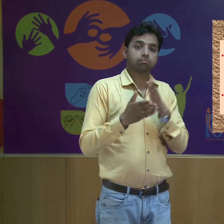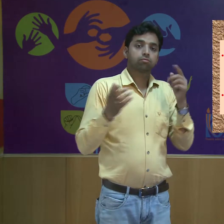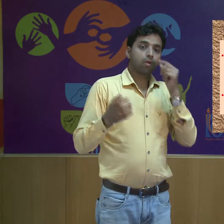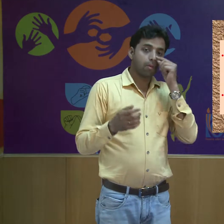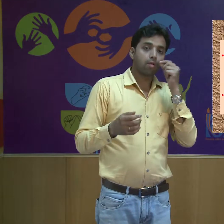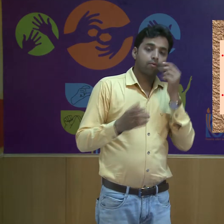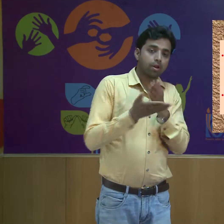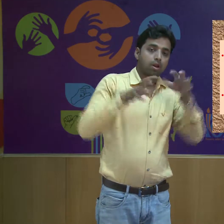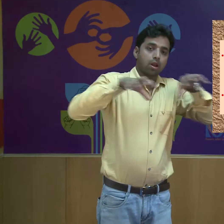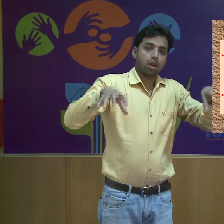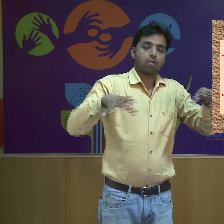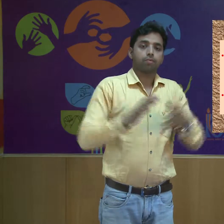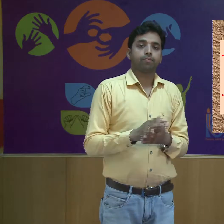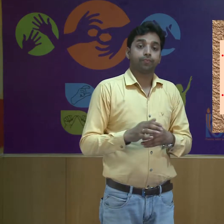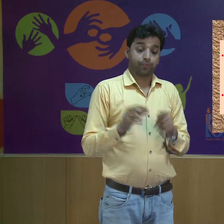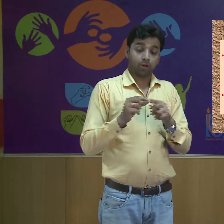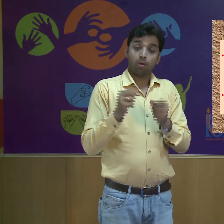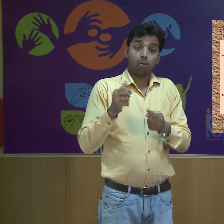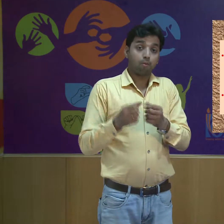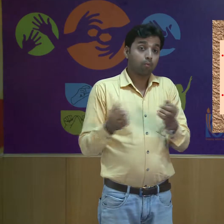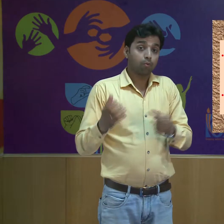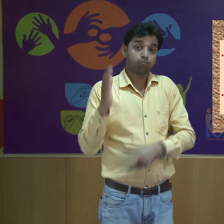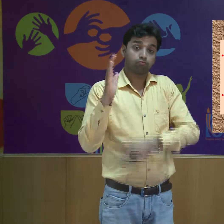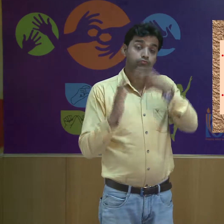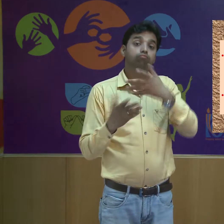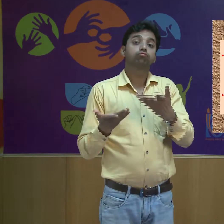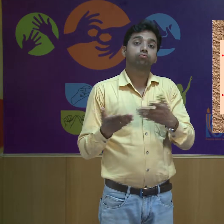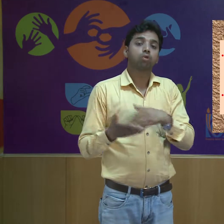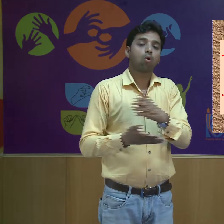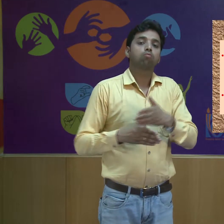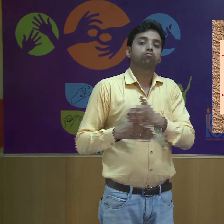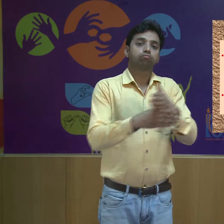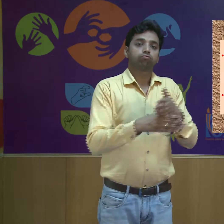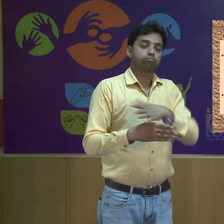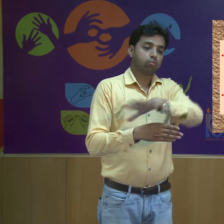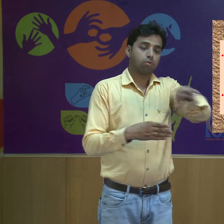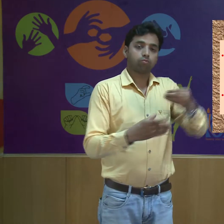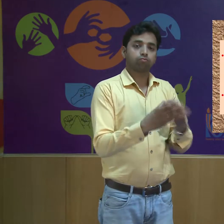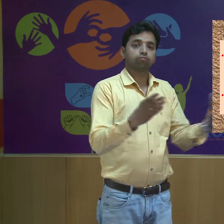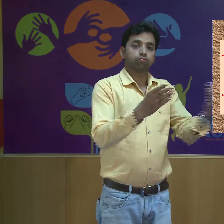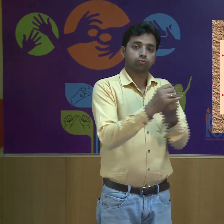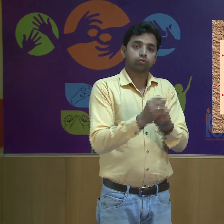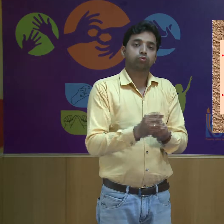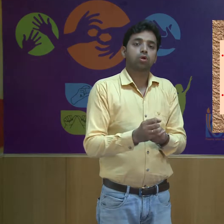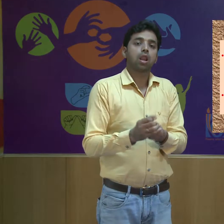Property of the tribe is shared by all the people jointly and not